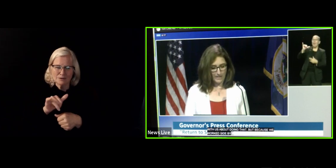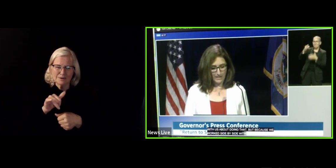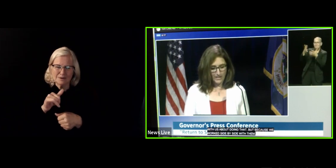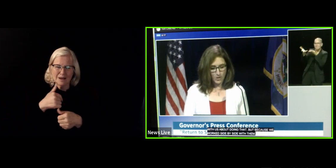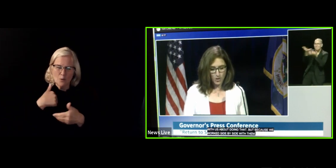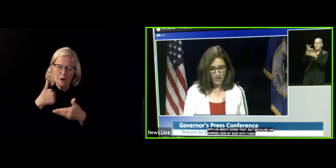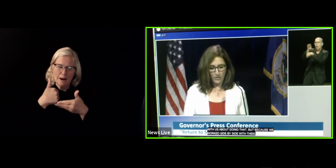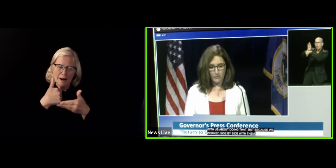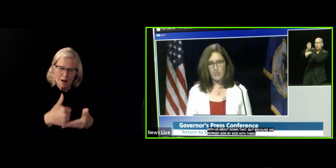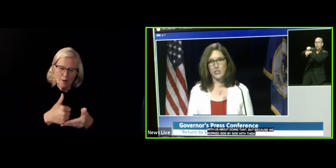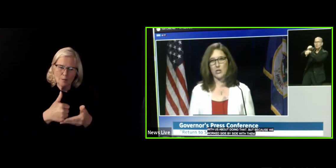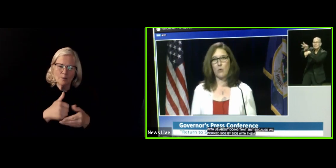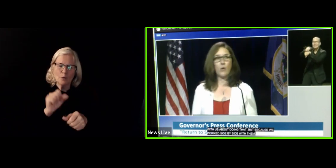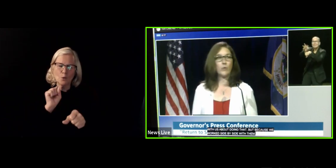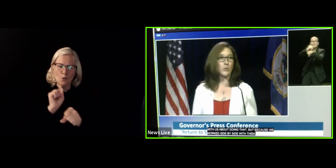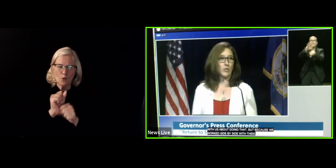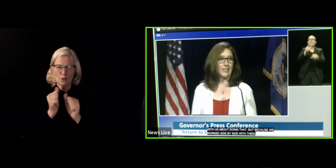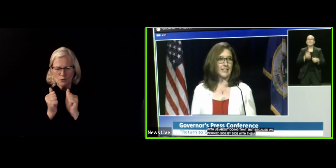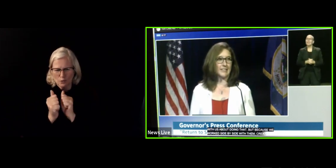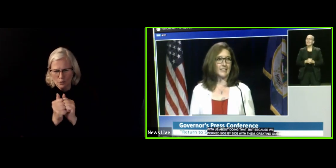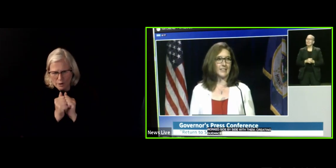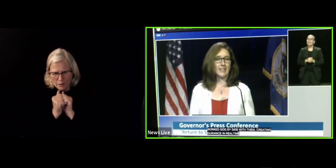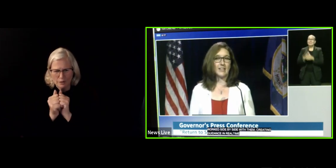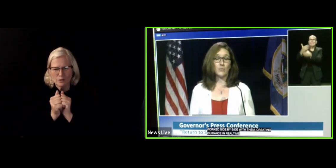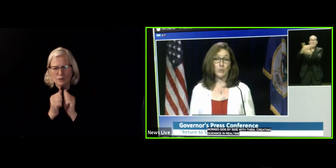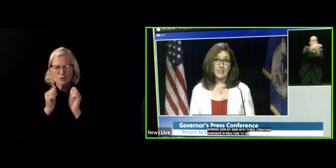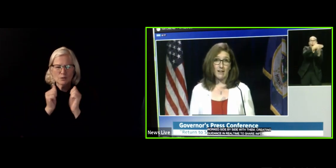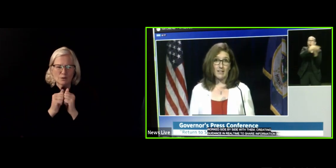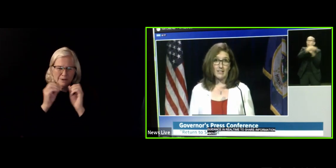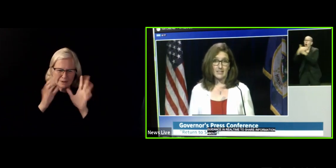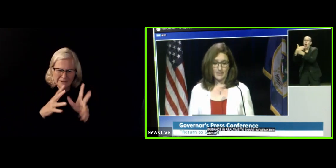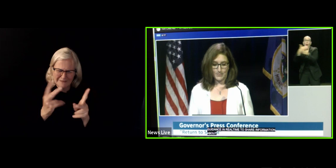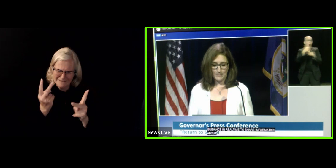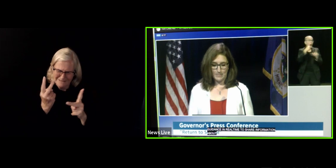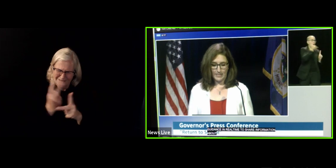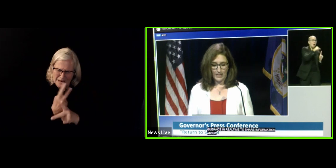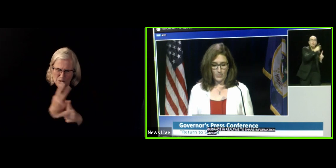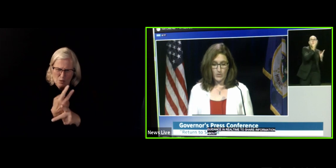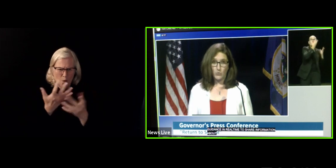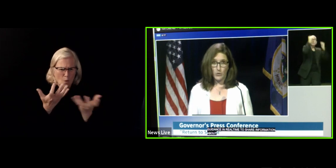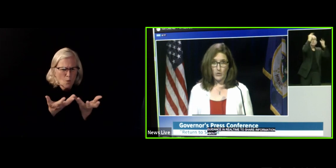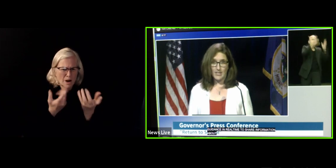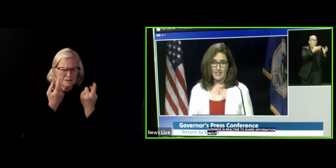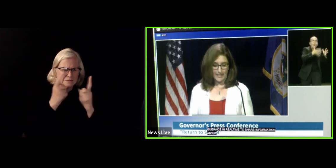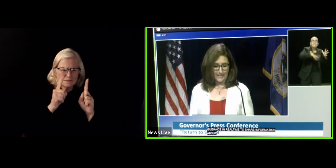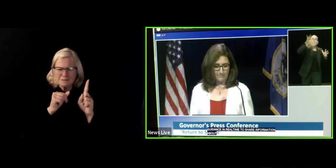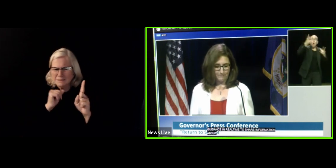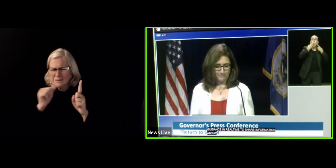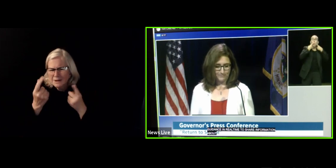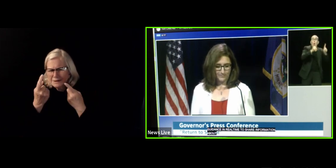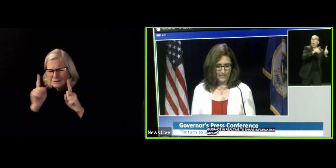to share information about what was working and what was not, with schools across the